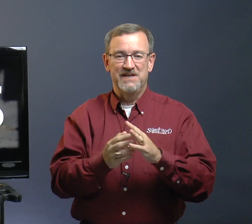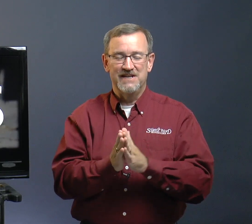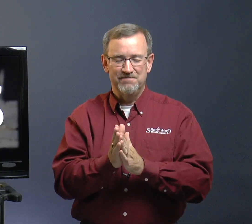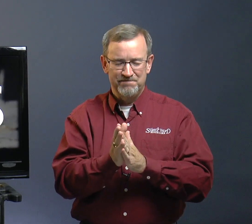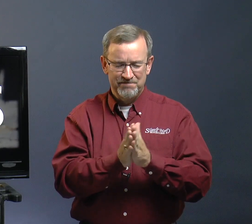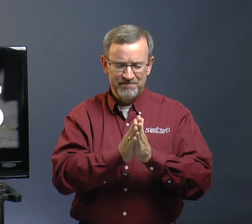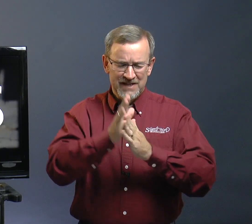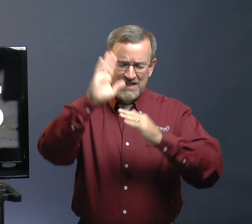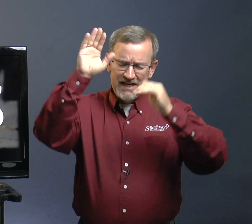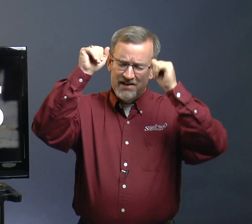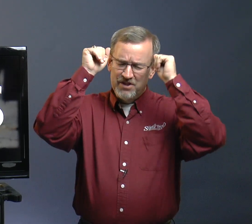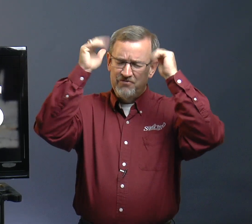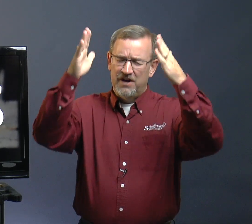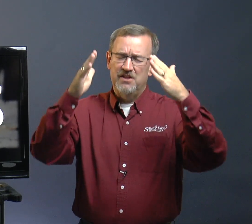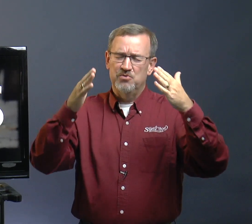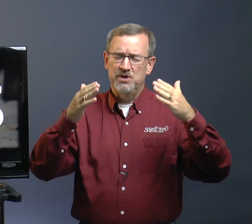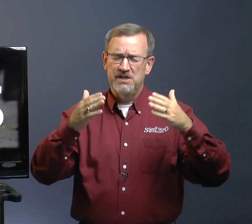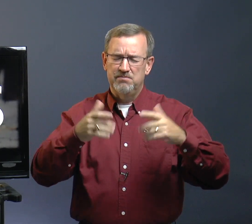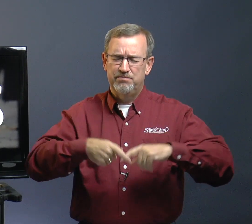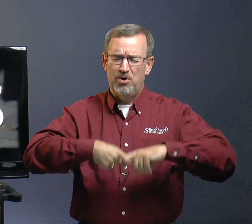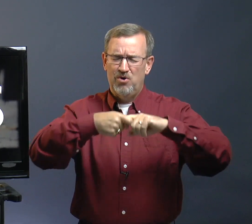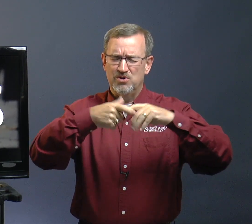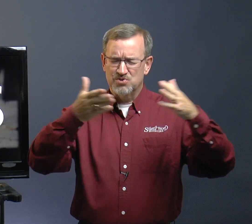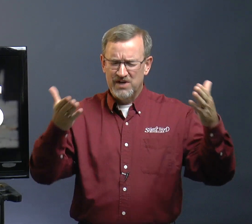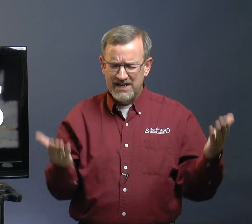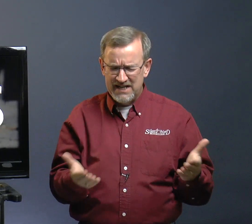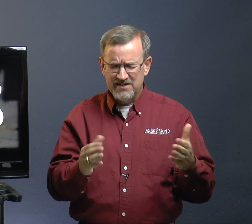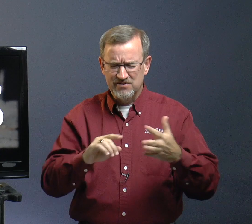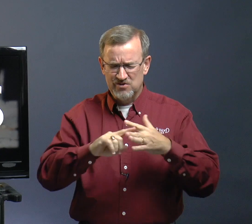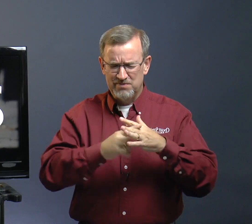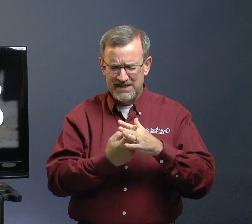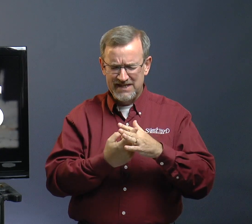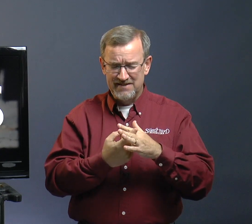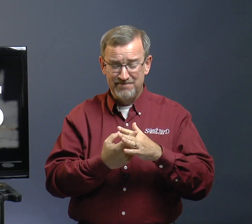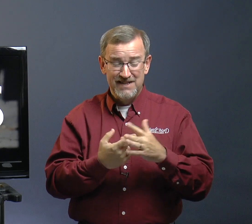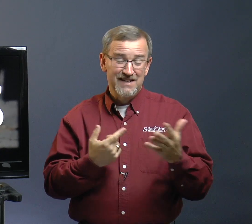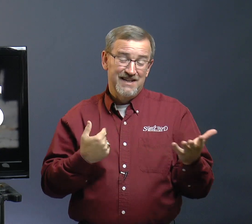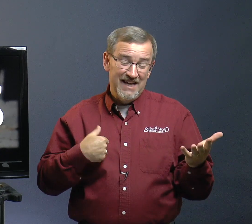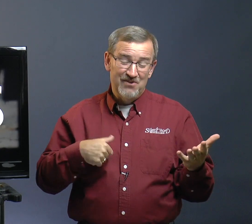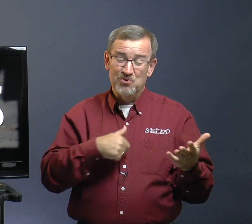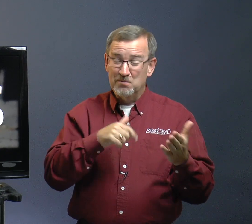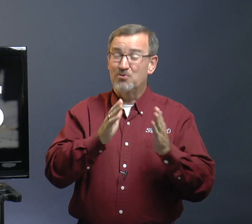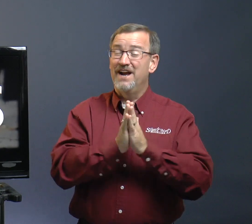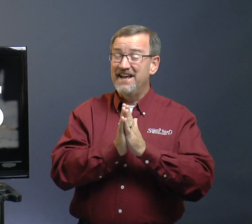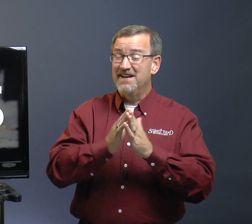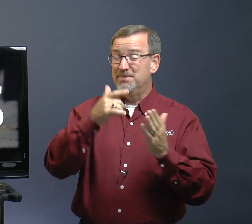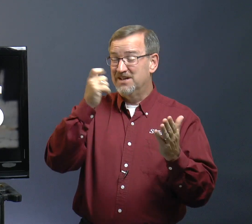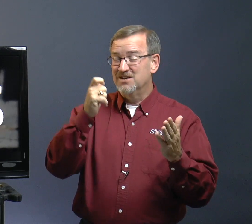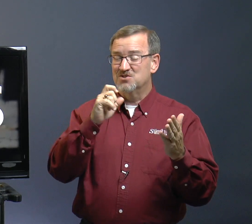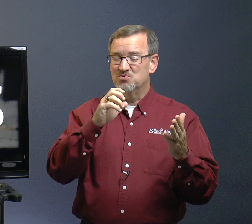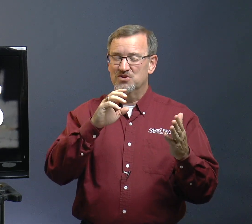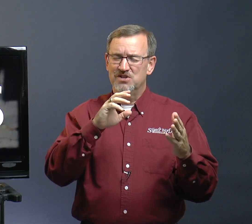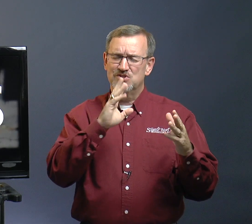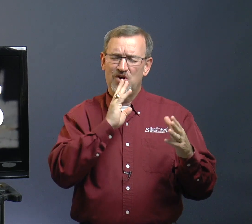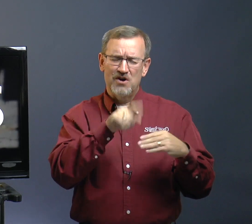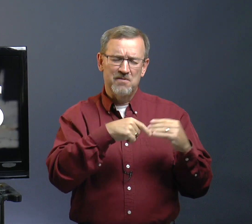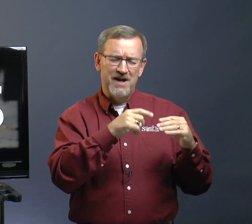begin. Heavenly Father, we pause right here to begin. And we're praying because we're going to talk about